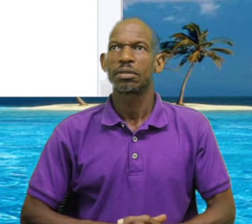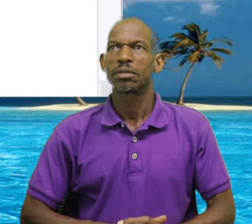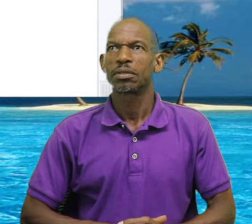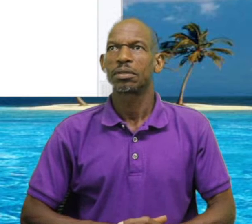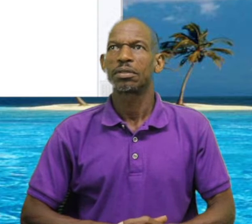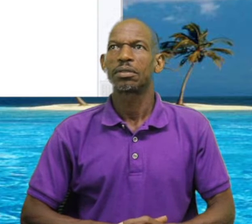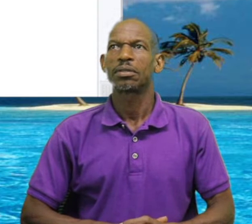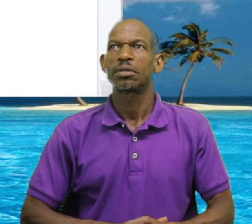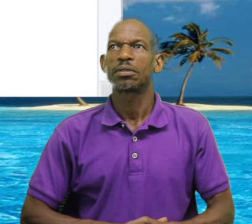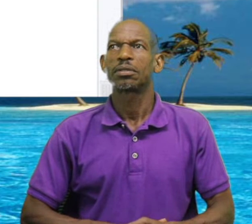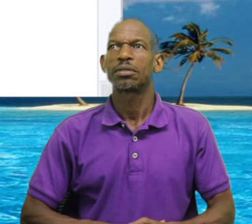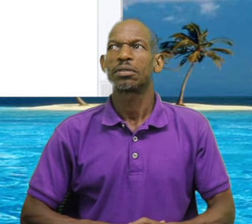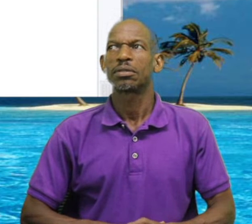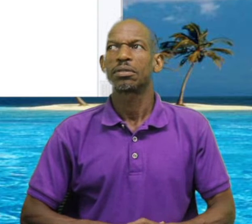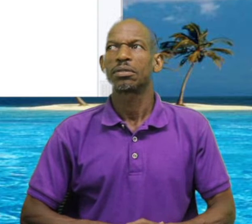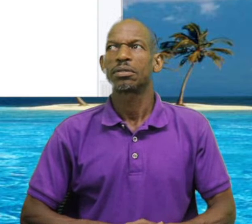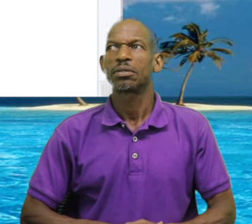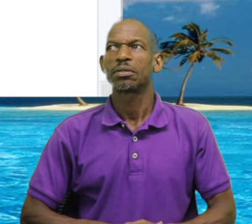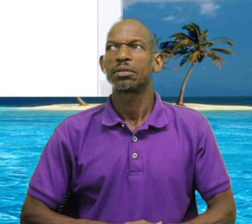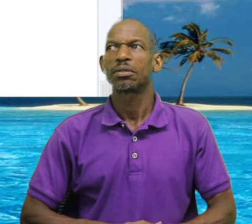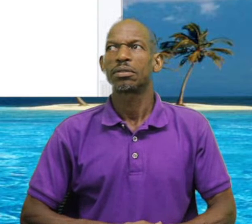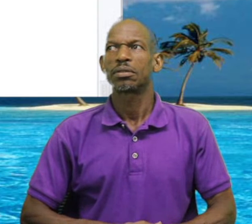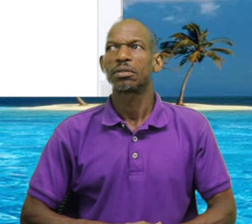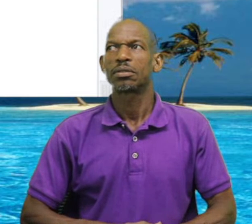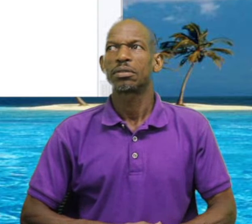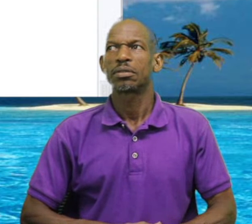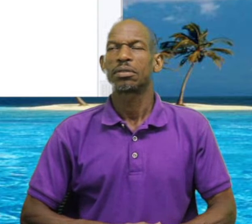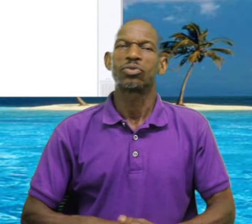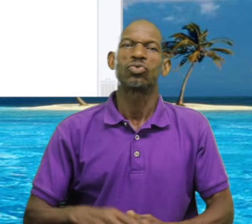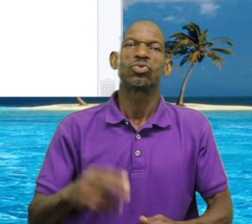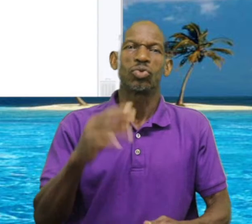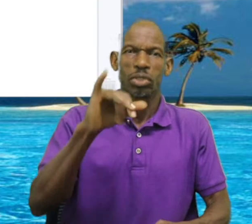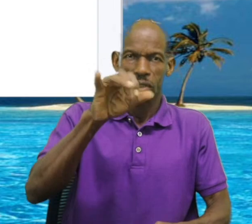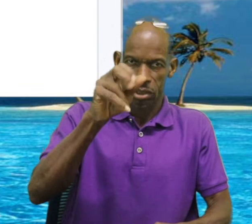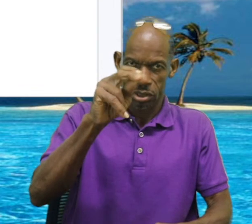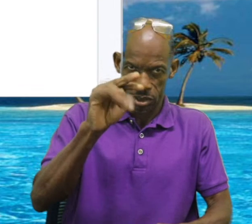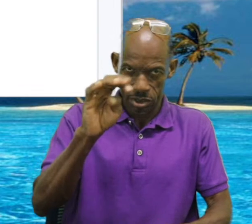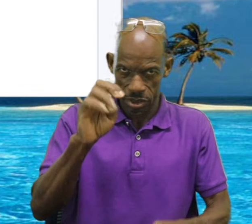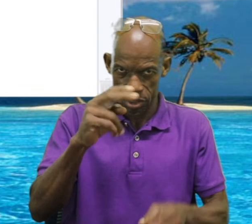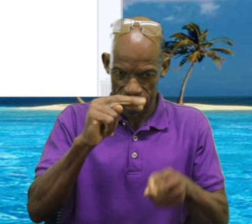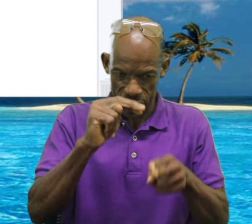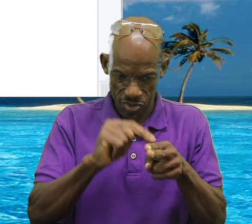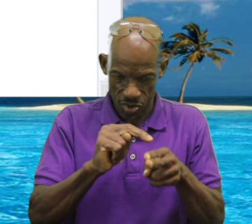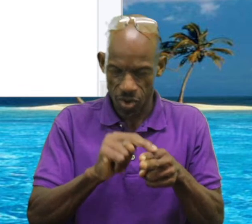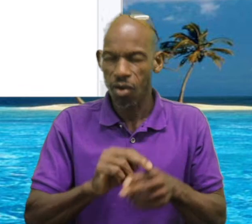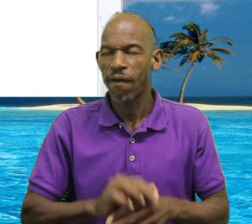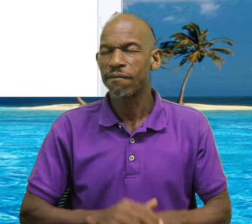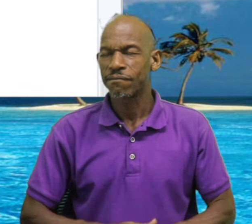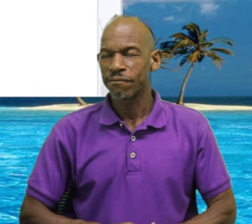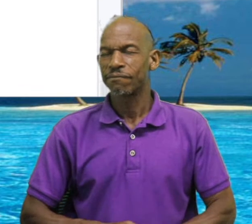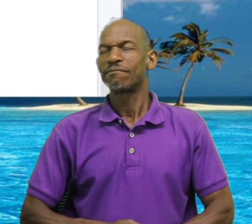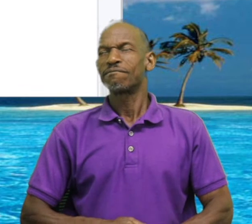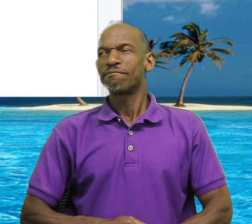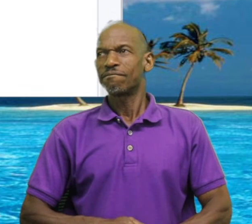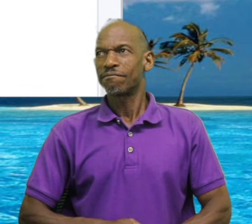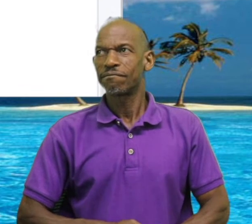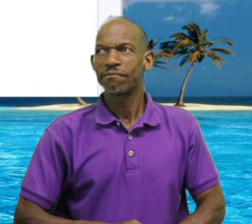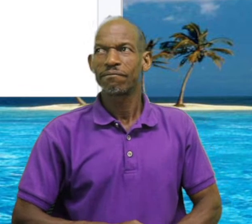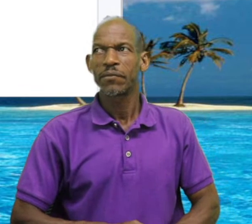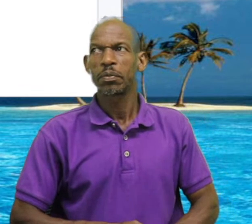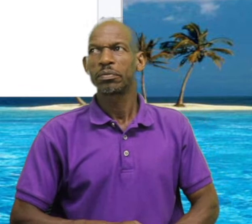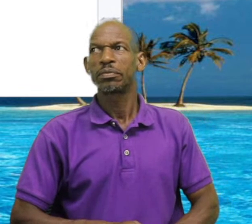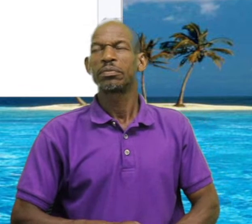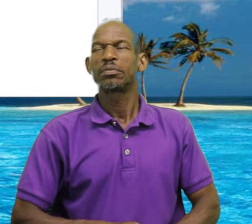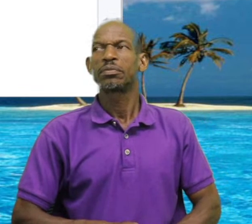Right. Right. So Jane is a person. This is a noun. This is a noun. N-O-U-N. N